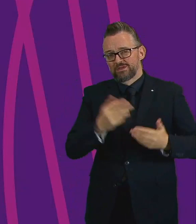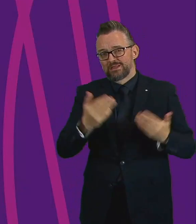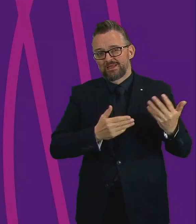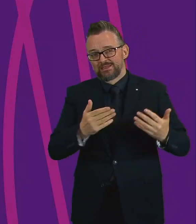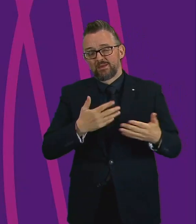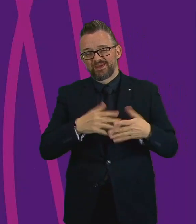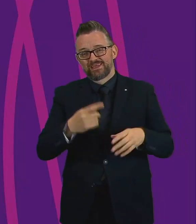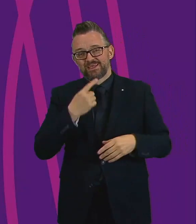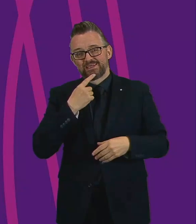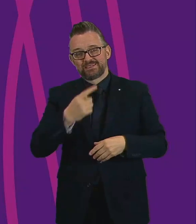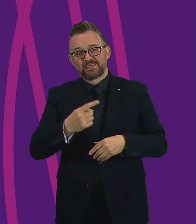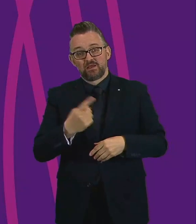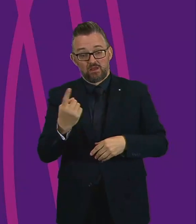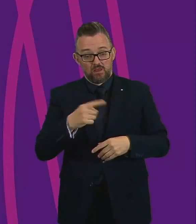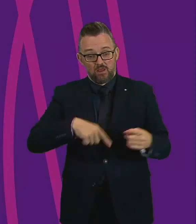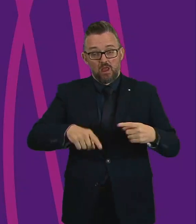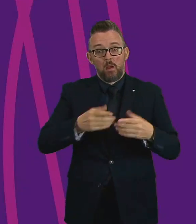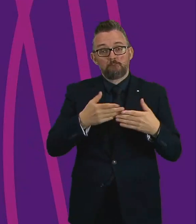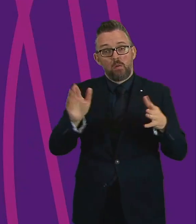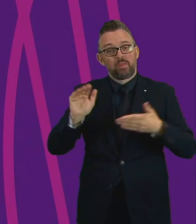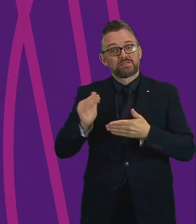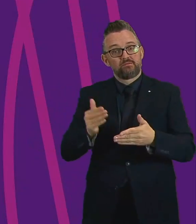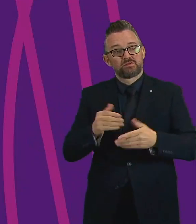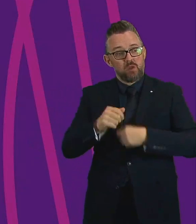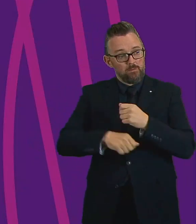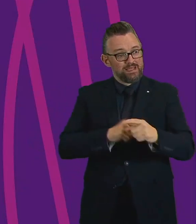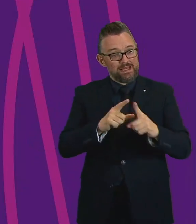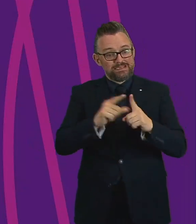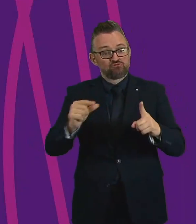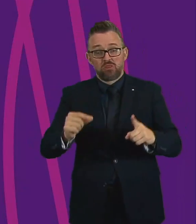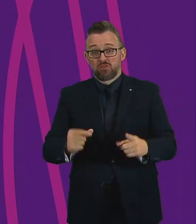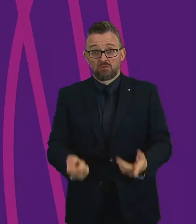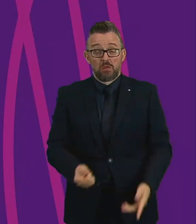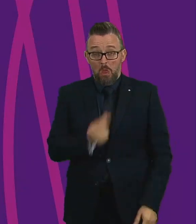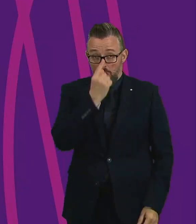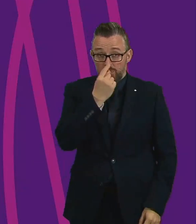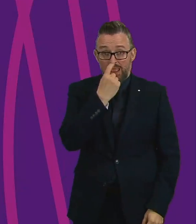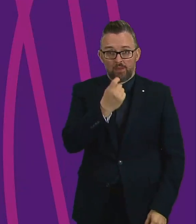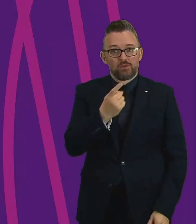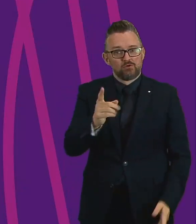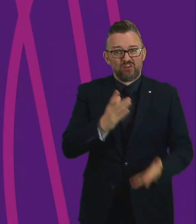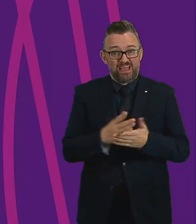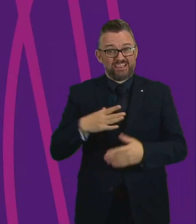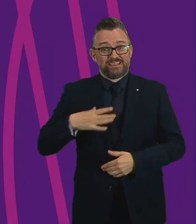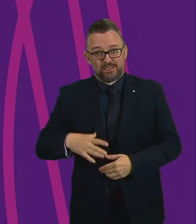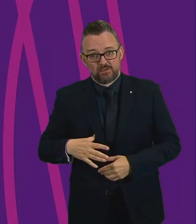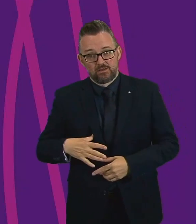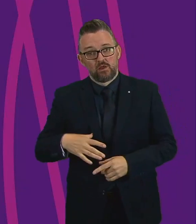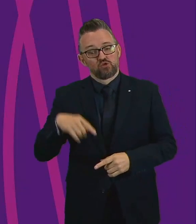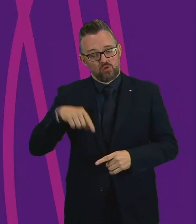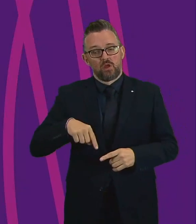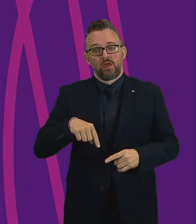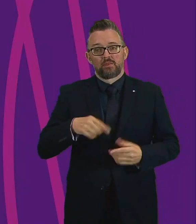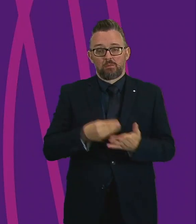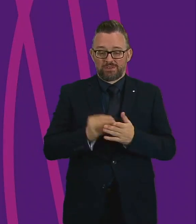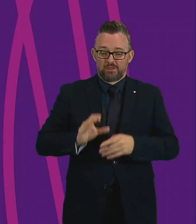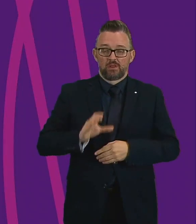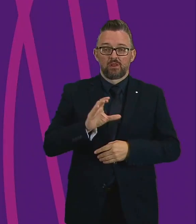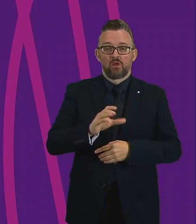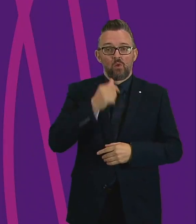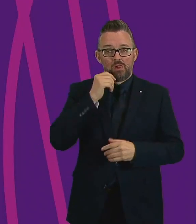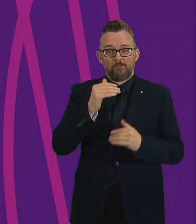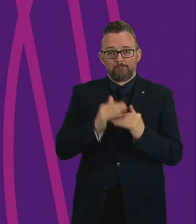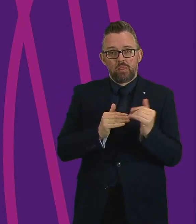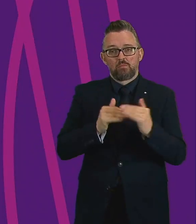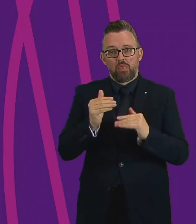that digitally enabled public services are not only possible but necessary, and this package will build on the considerable progress